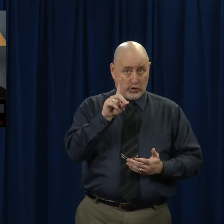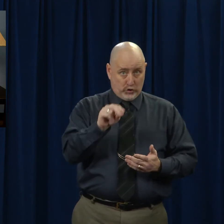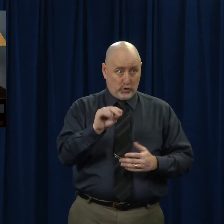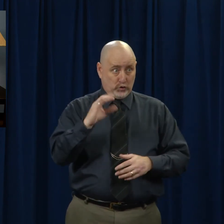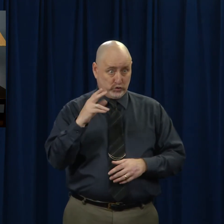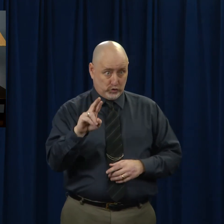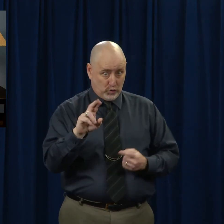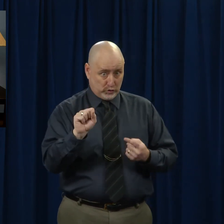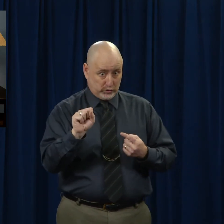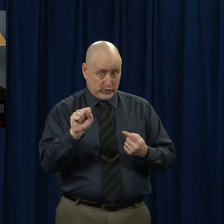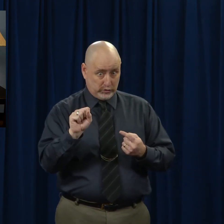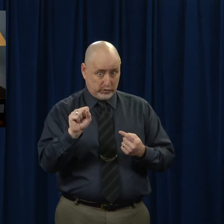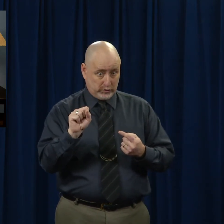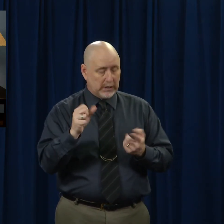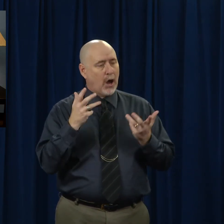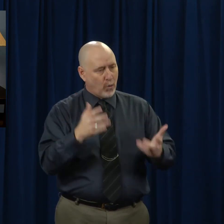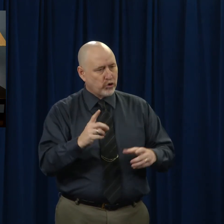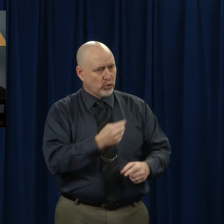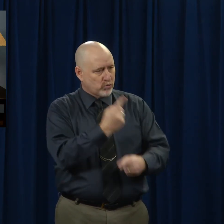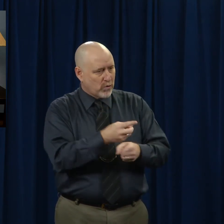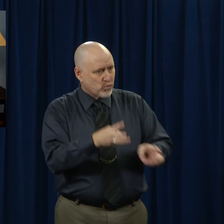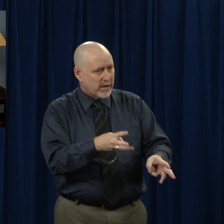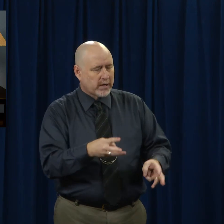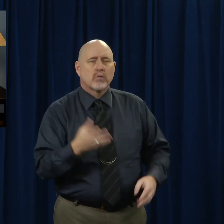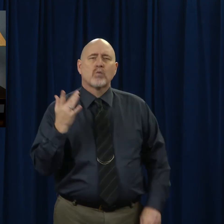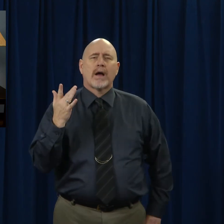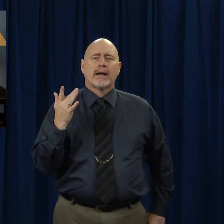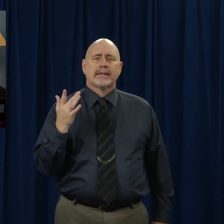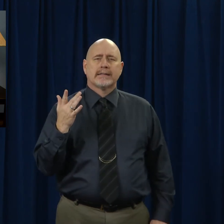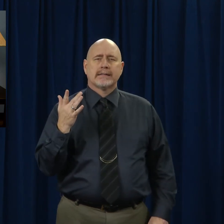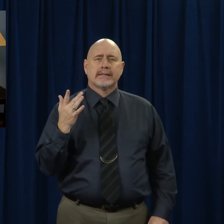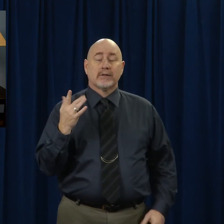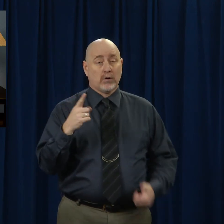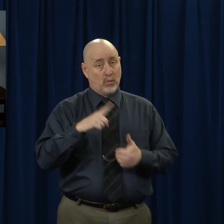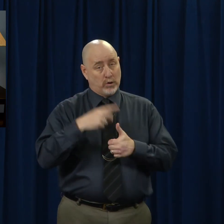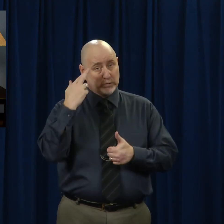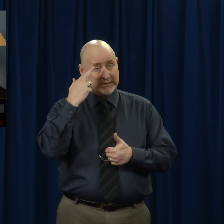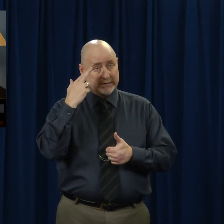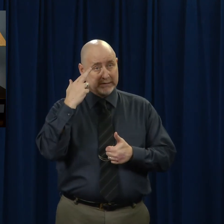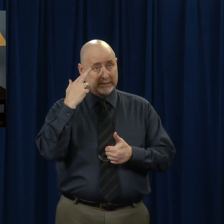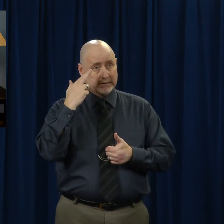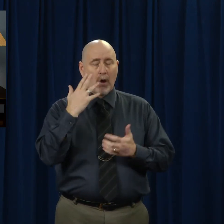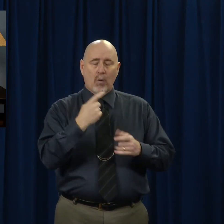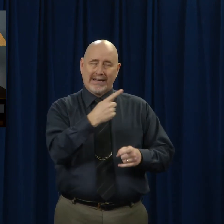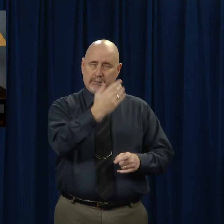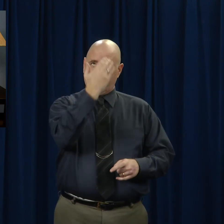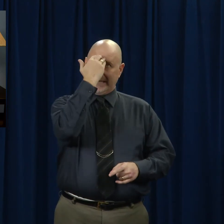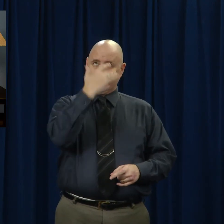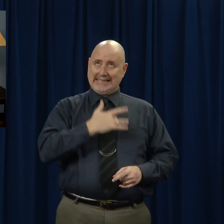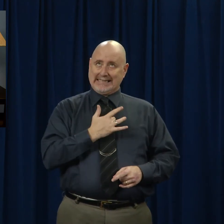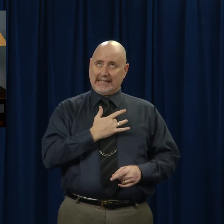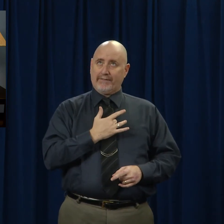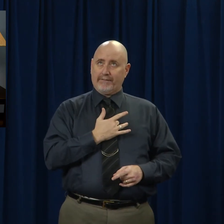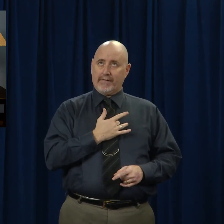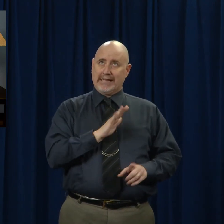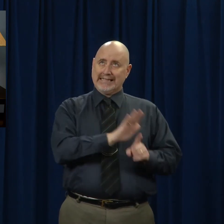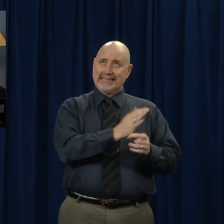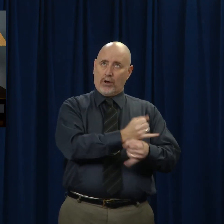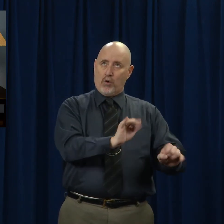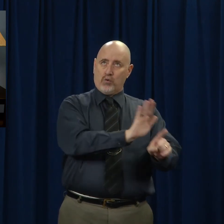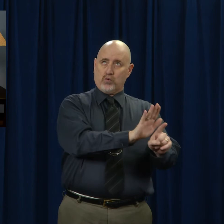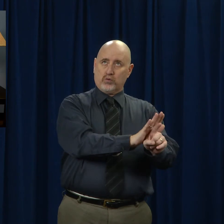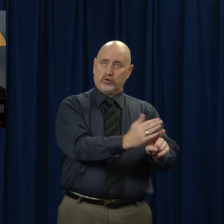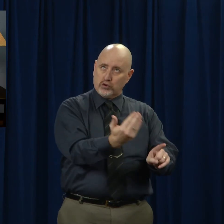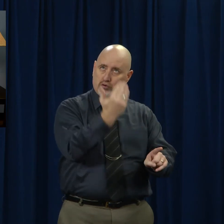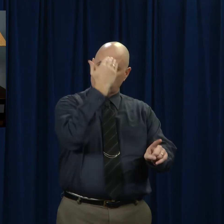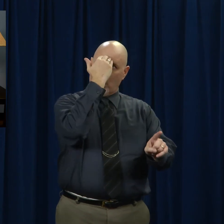do the chore, I really want you to do it right. Now why is that? Well, one of the reasons is I want him to be sensitive. I want him on his own